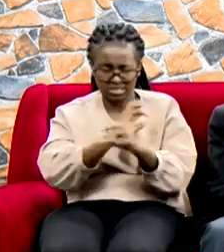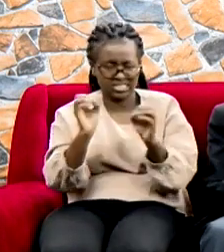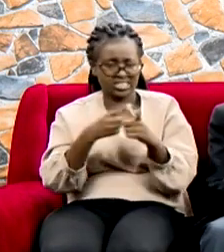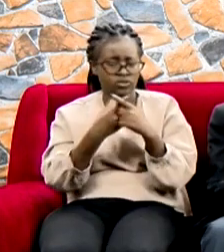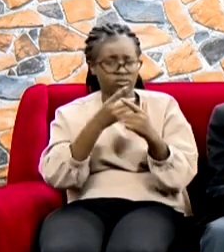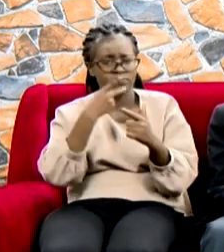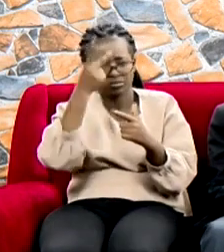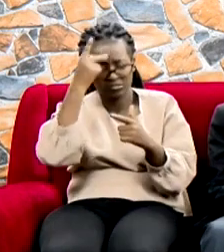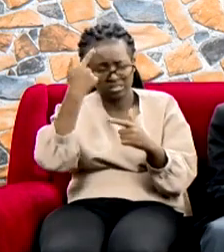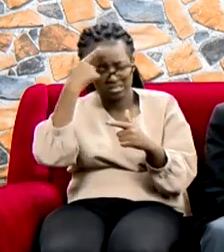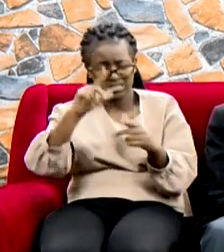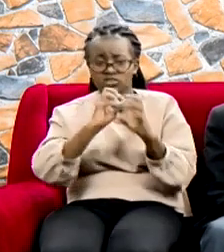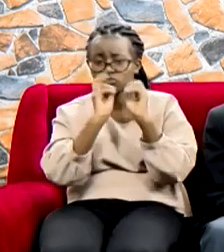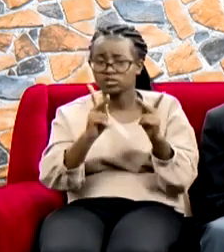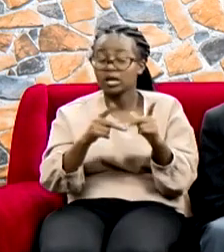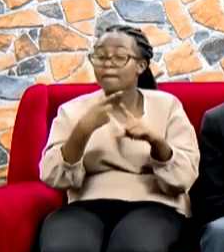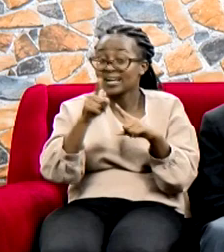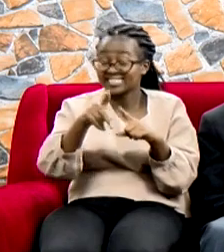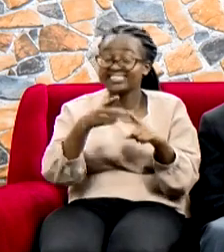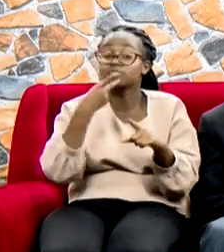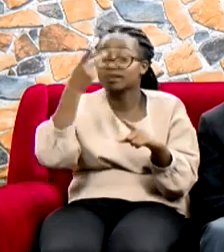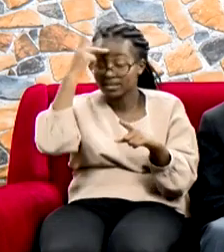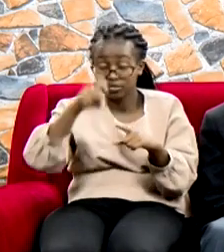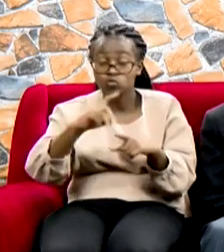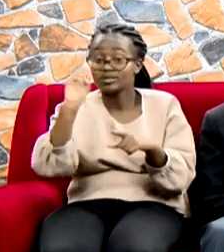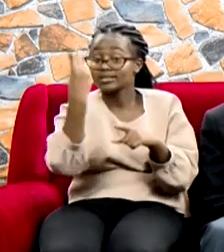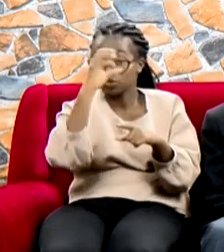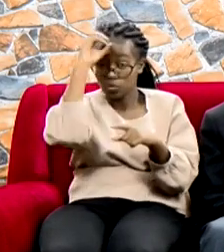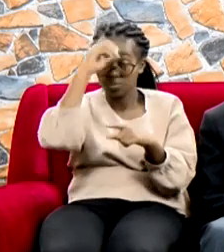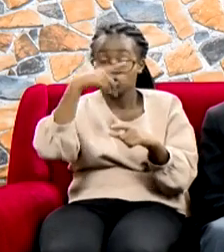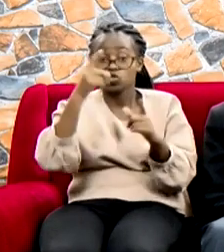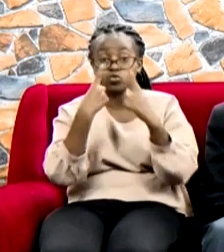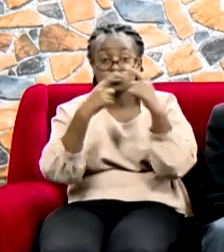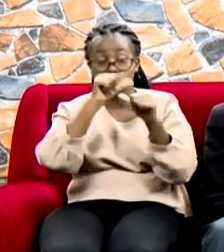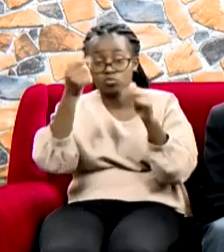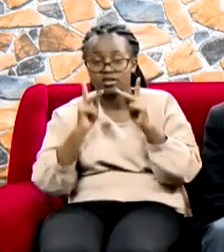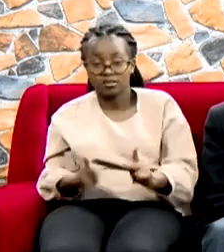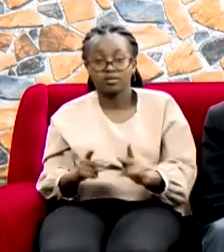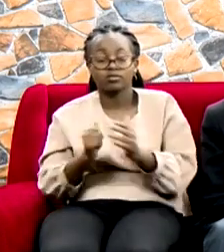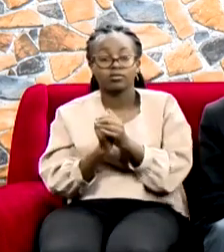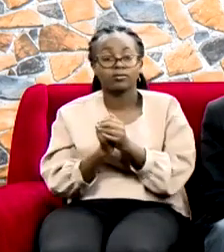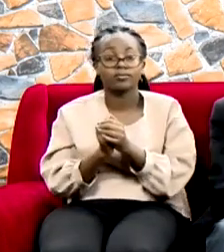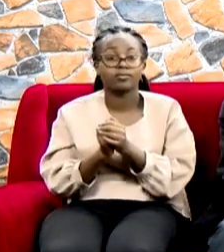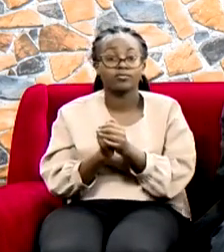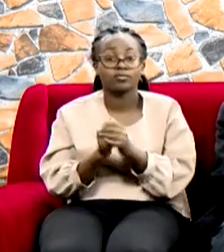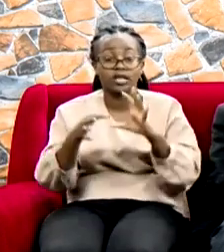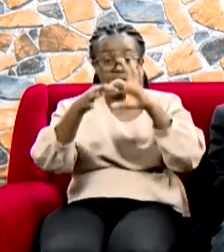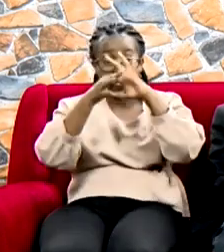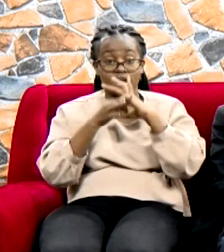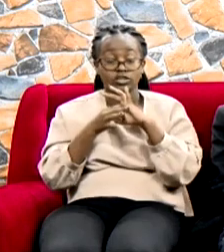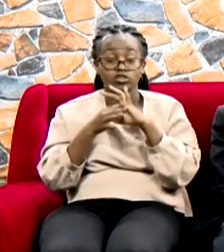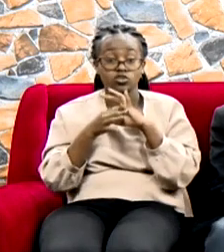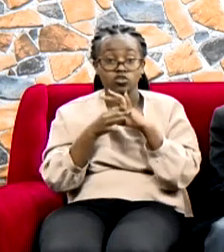then you tell the parent, I think that's okay. Yeah. Then that parent needs to seek second opinion, go talk to another person. So cultural